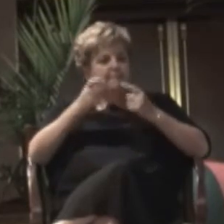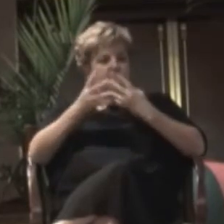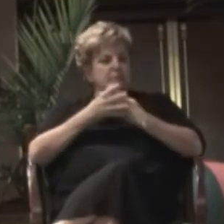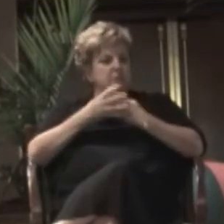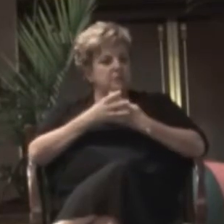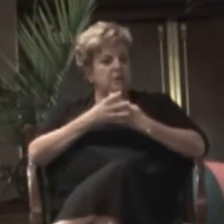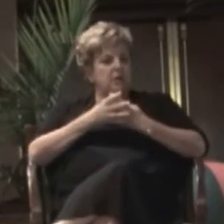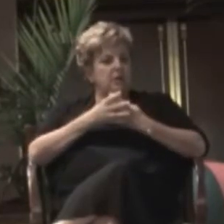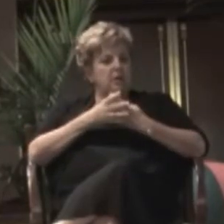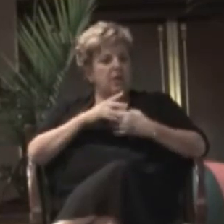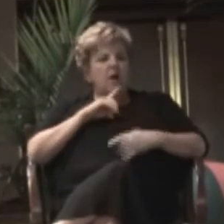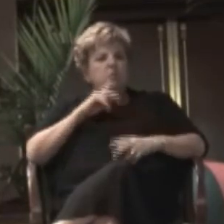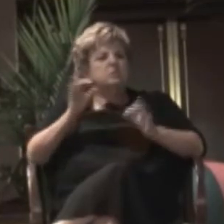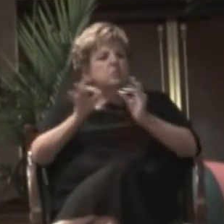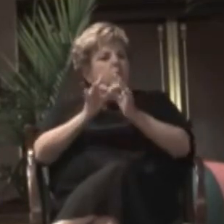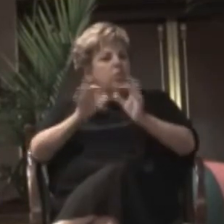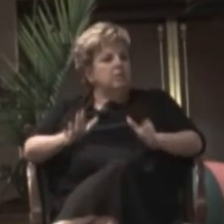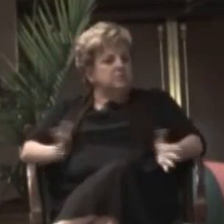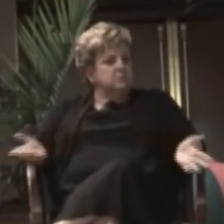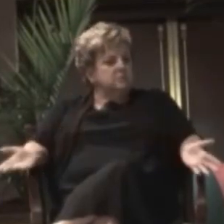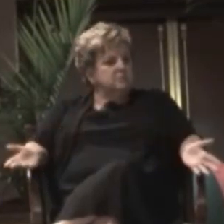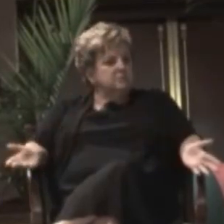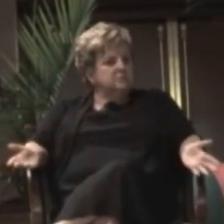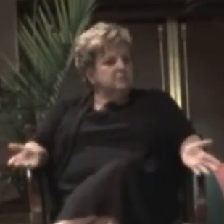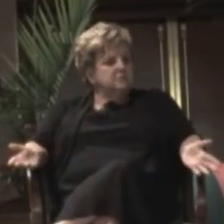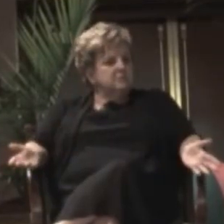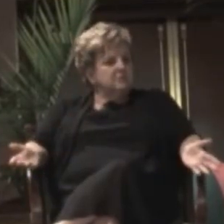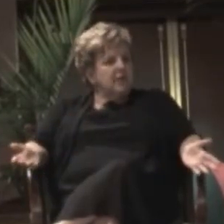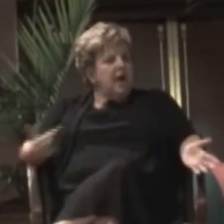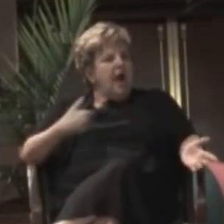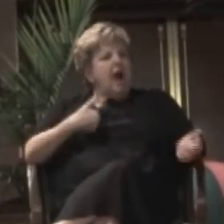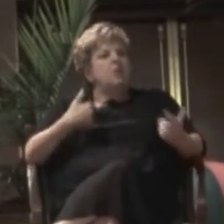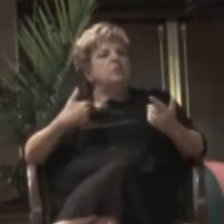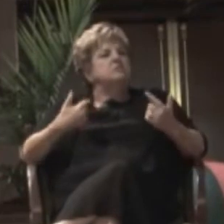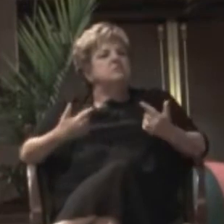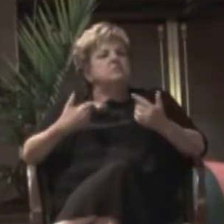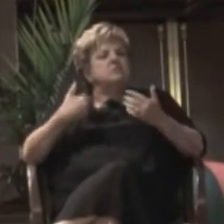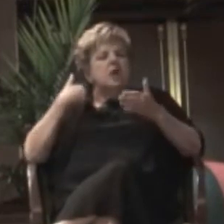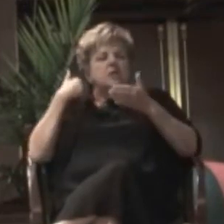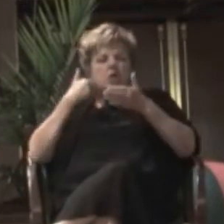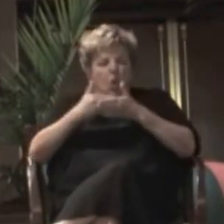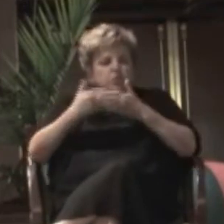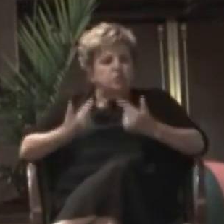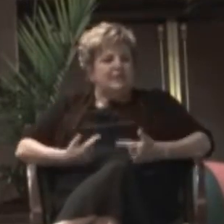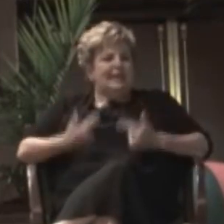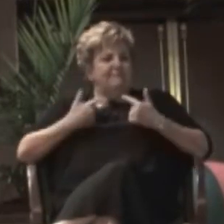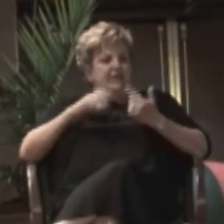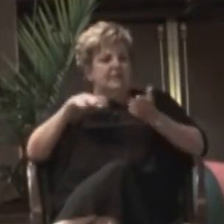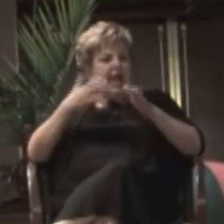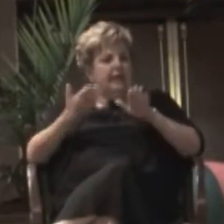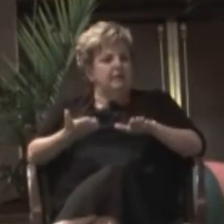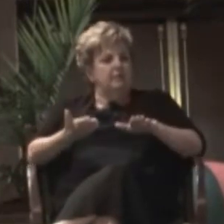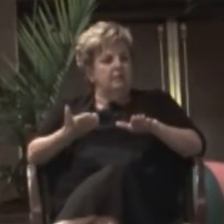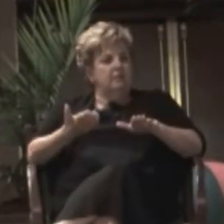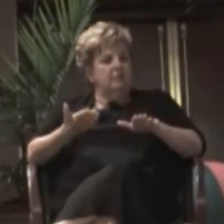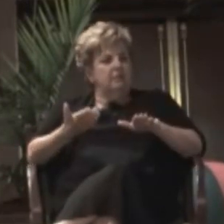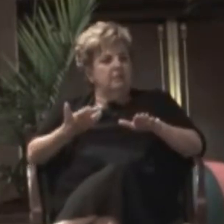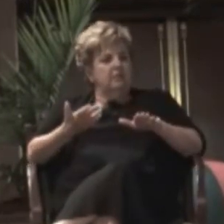talk about the living dead, that's about what I was. I was like a guy in a catatonic state almost.